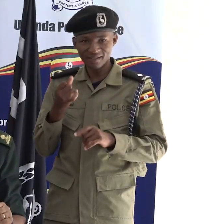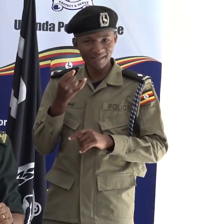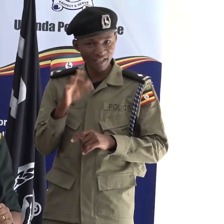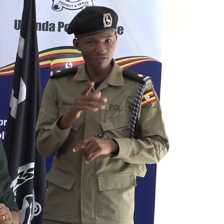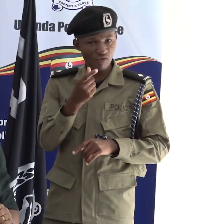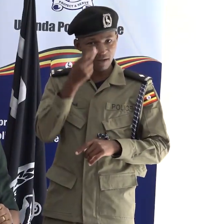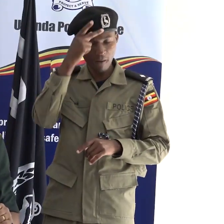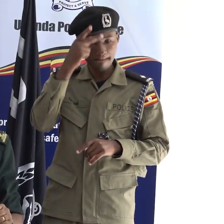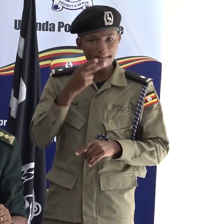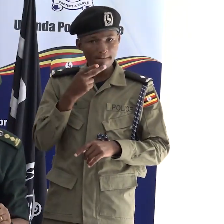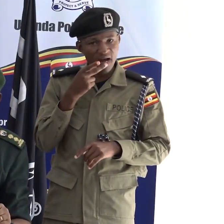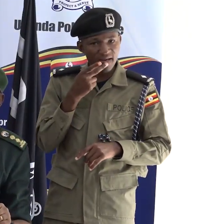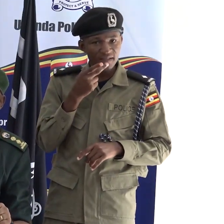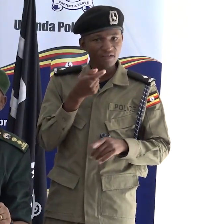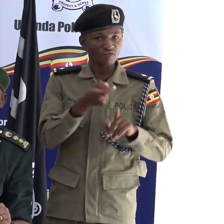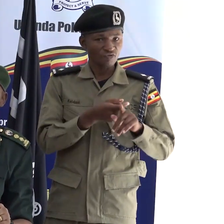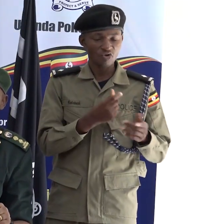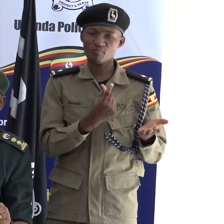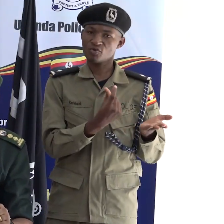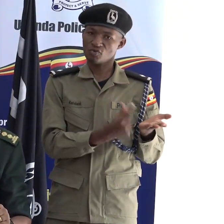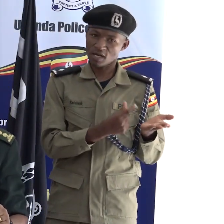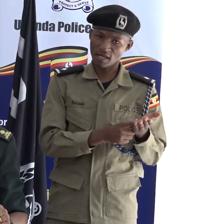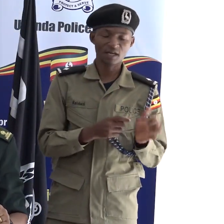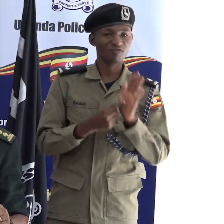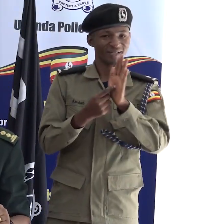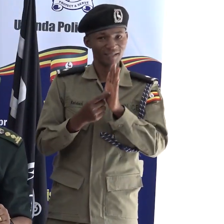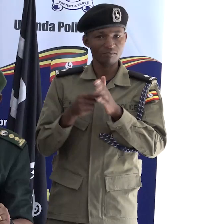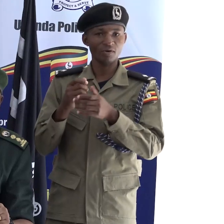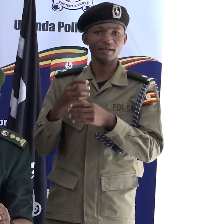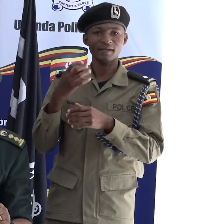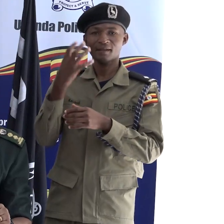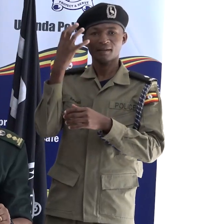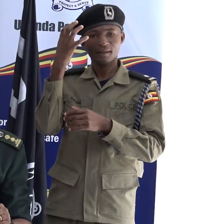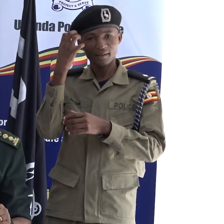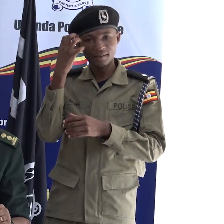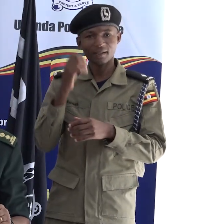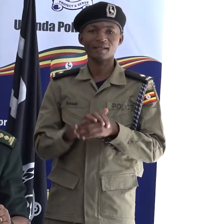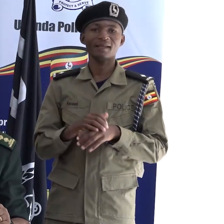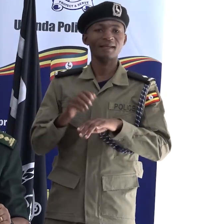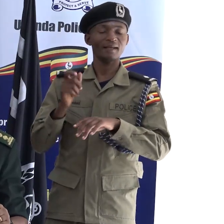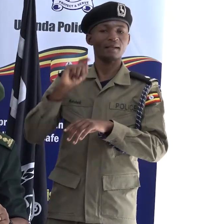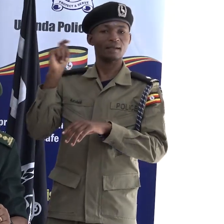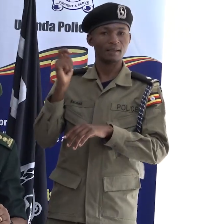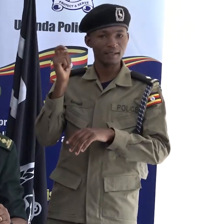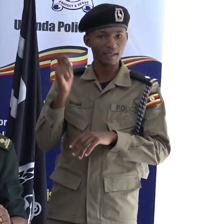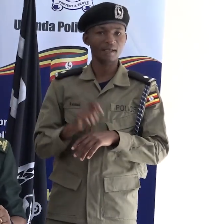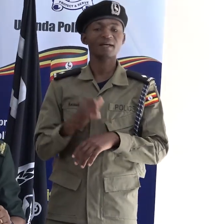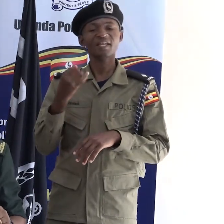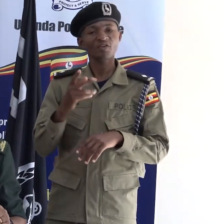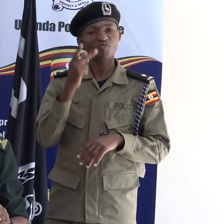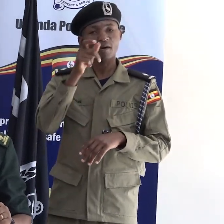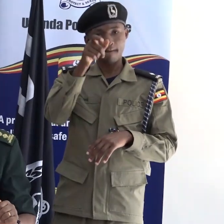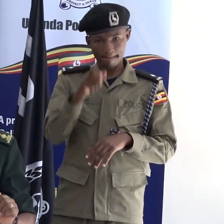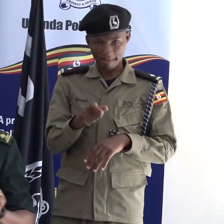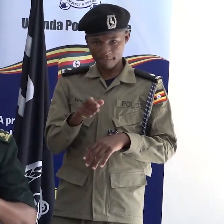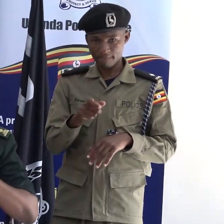the parents is a Ugandan, even if you are born in Italy, for instance, born in Kenya, born in where, so long as one of your parents